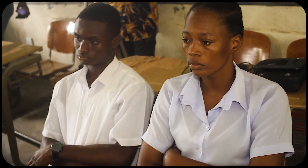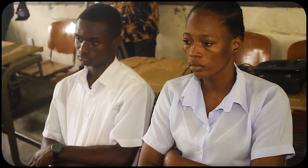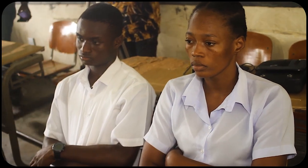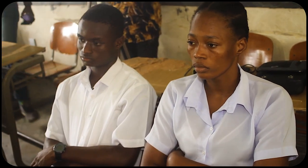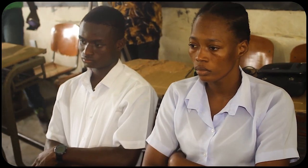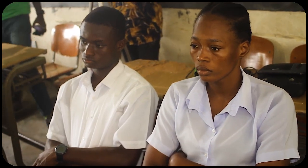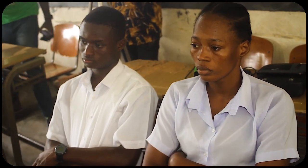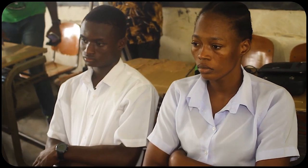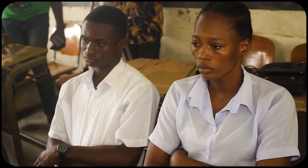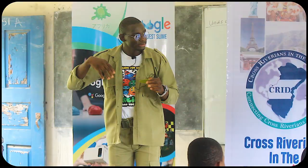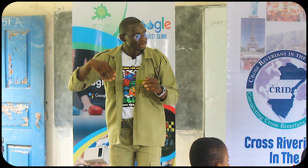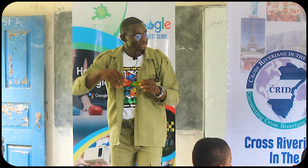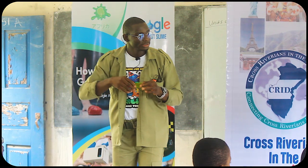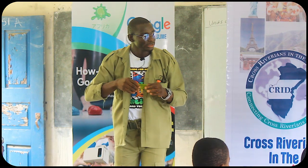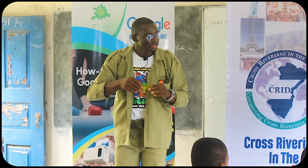collect these plants,